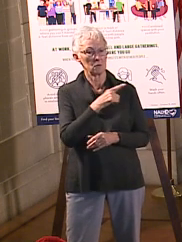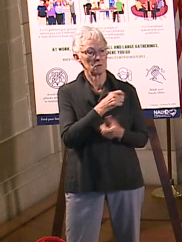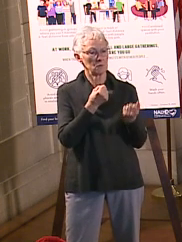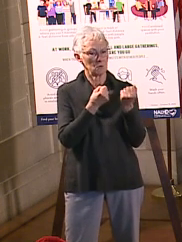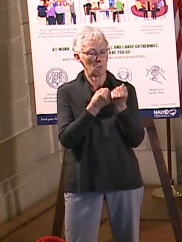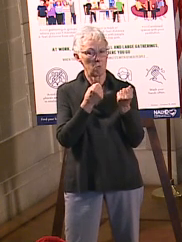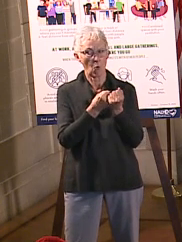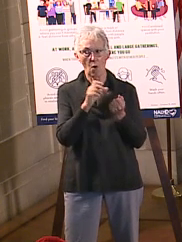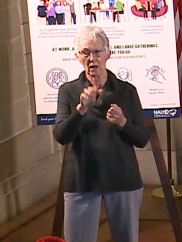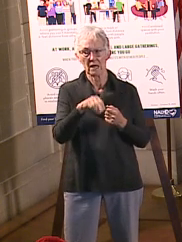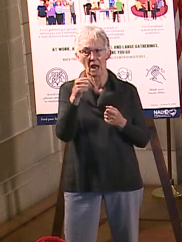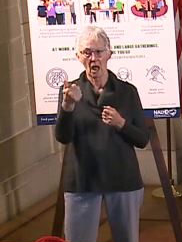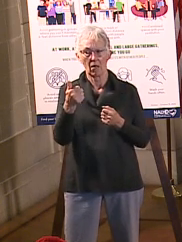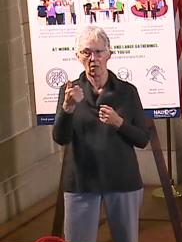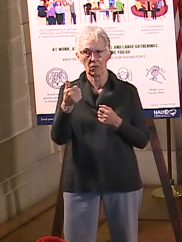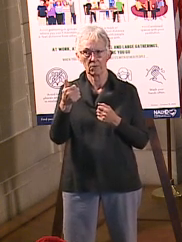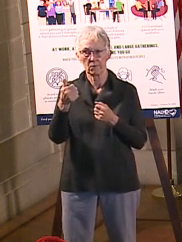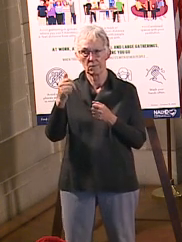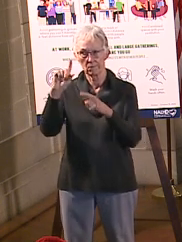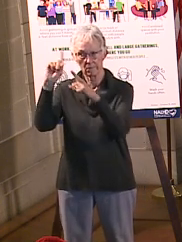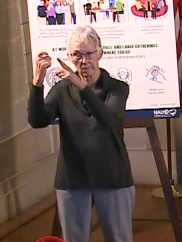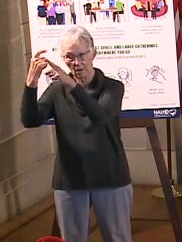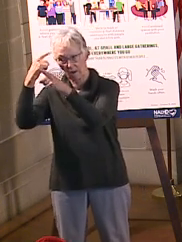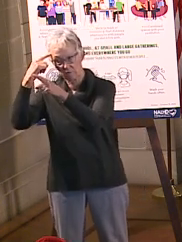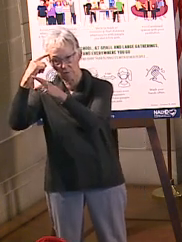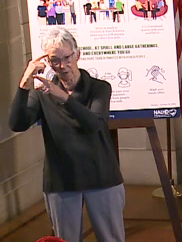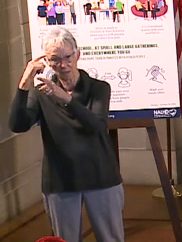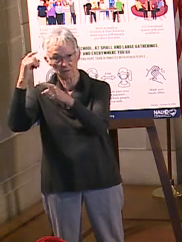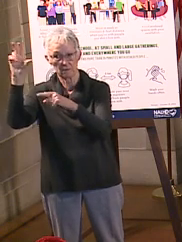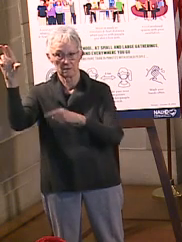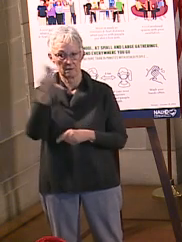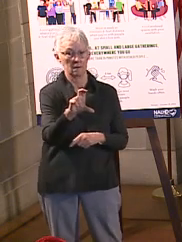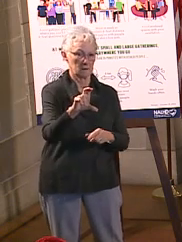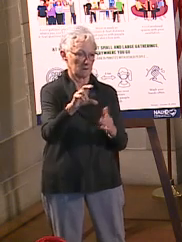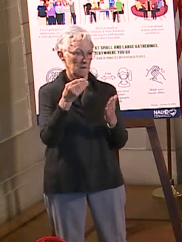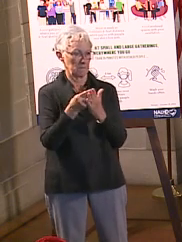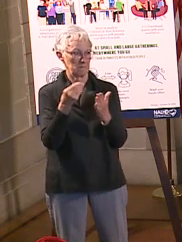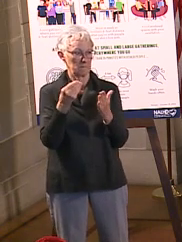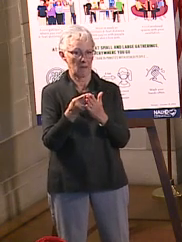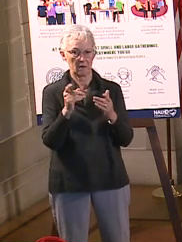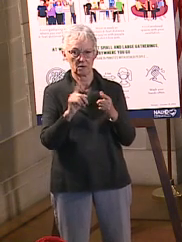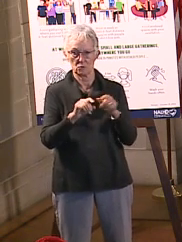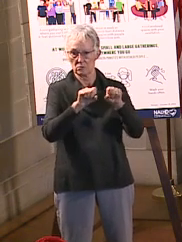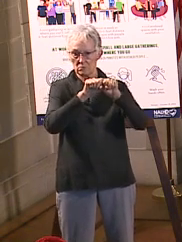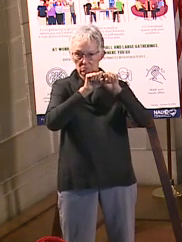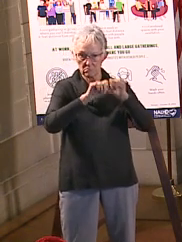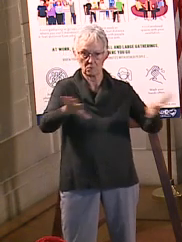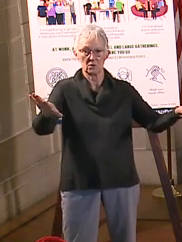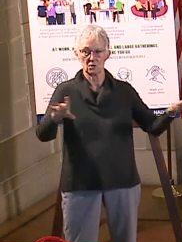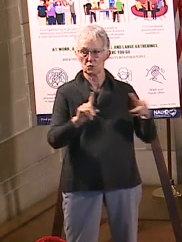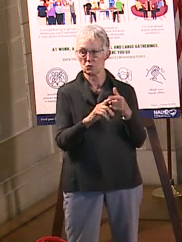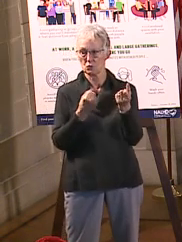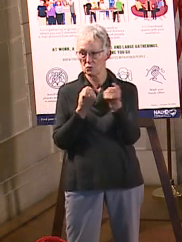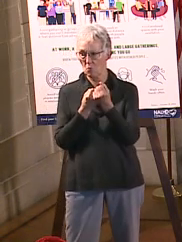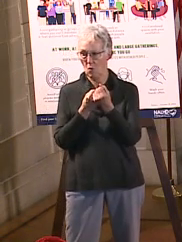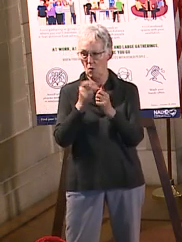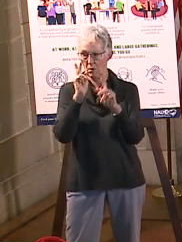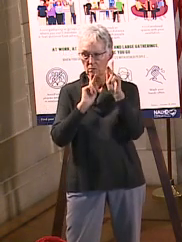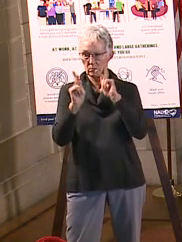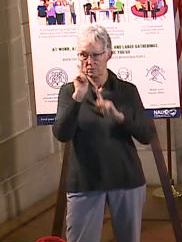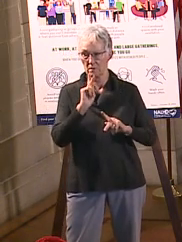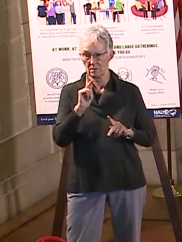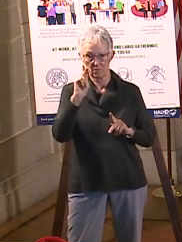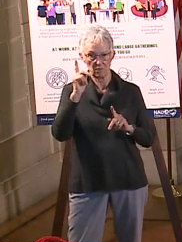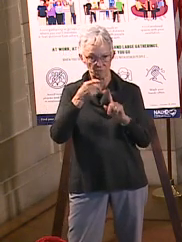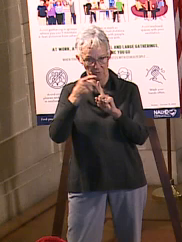it include? So Don Walton wants to know if, from the Journal-Star, wants to know if I support another round of federal aid